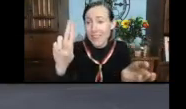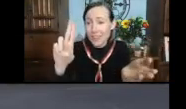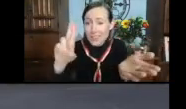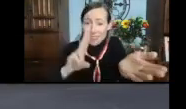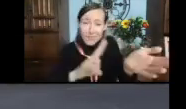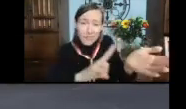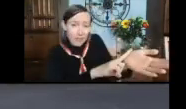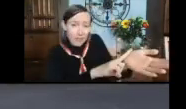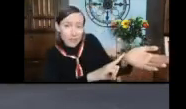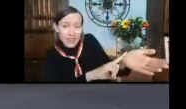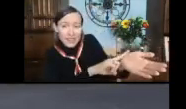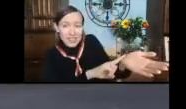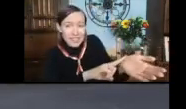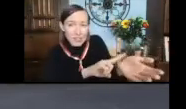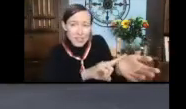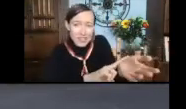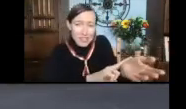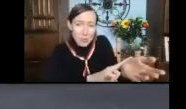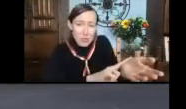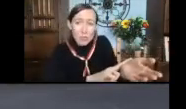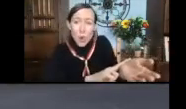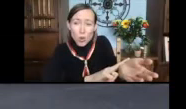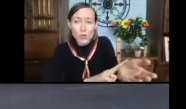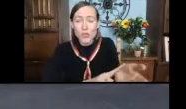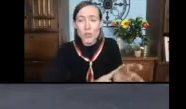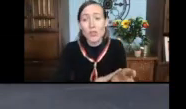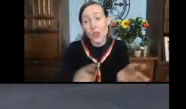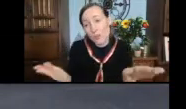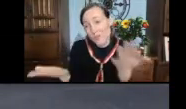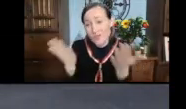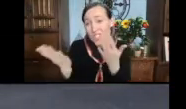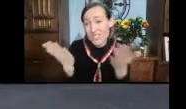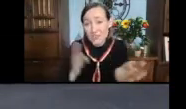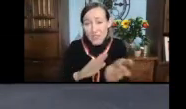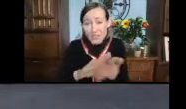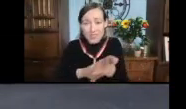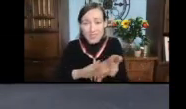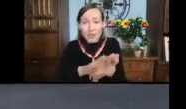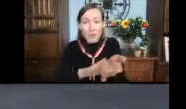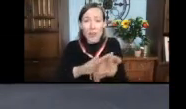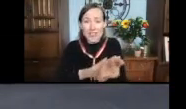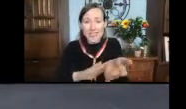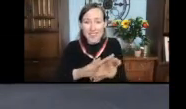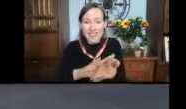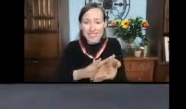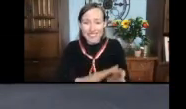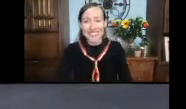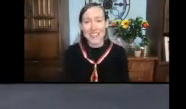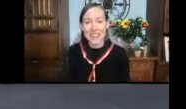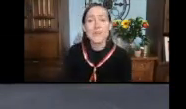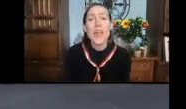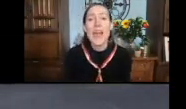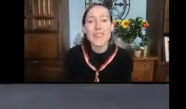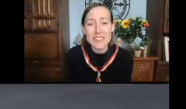I learned like this, like you're taking someone's pulse. So it's just a different way to sign it.